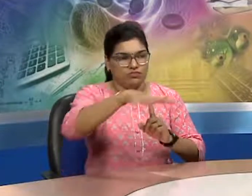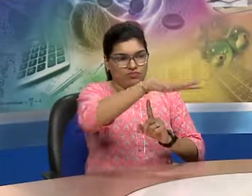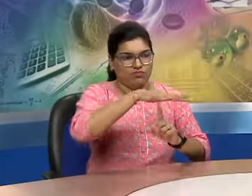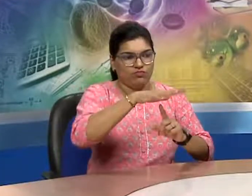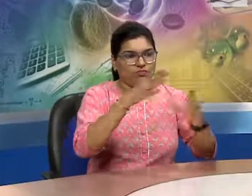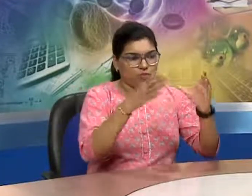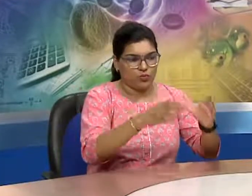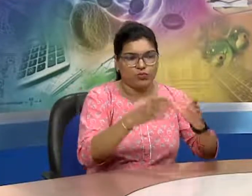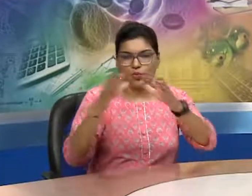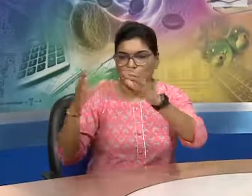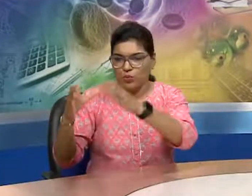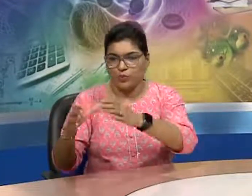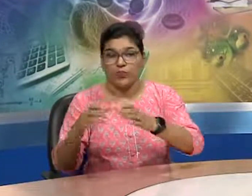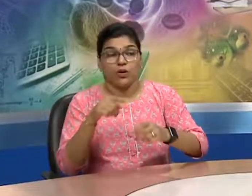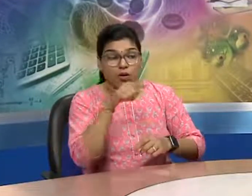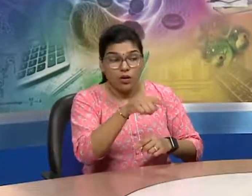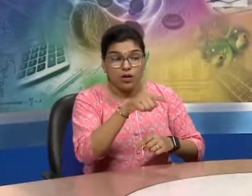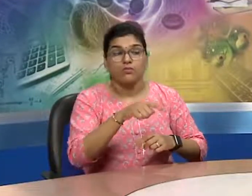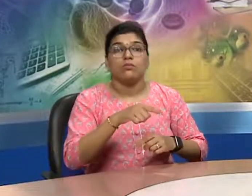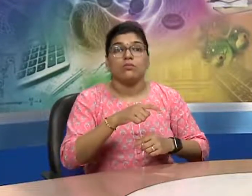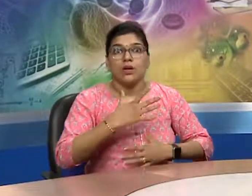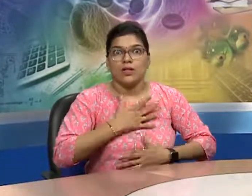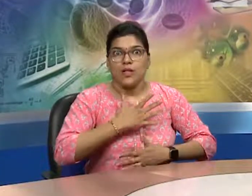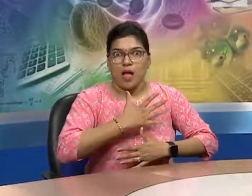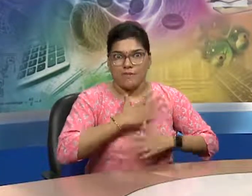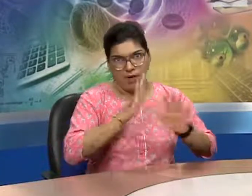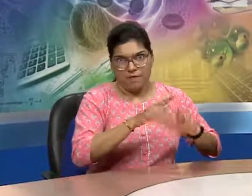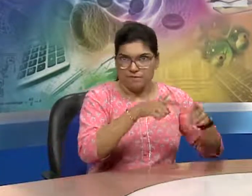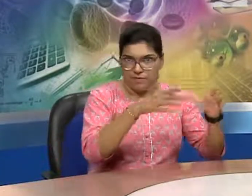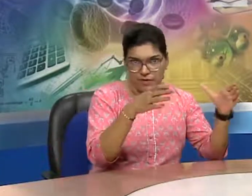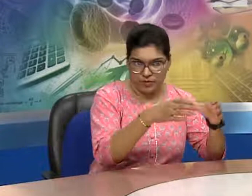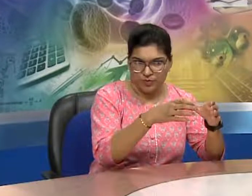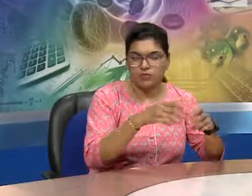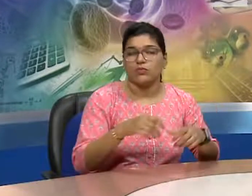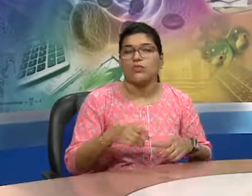Ecology means there